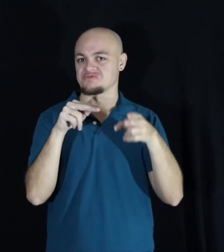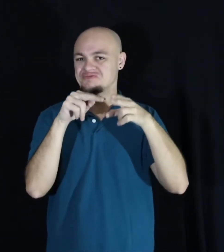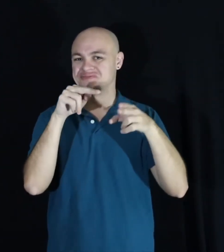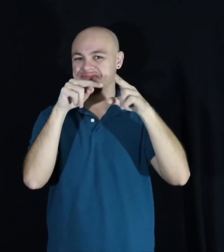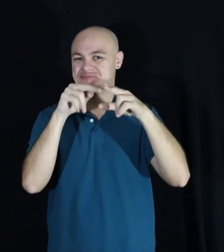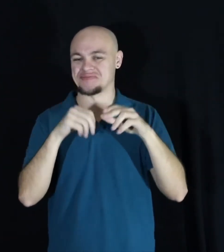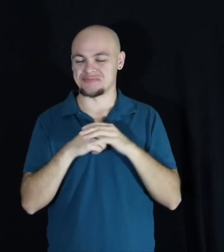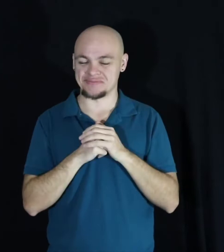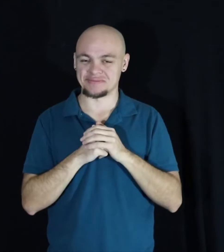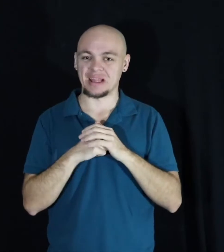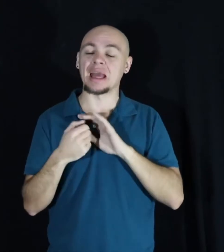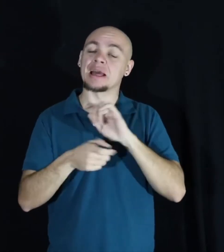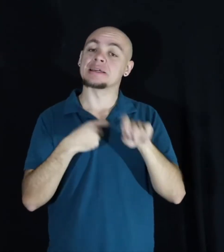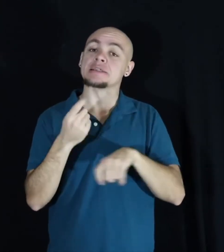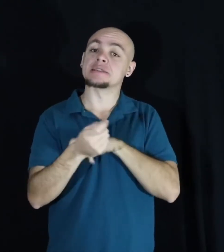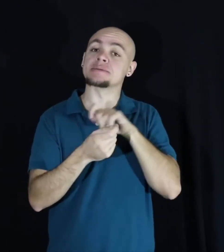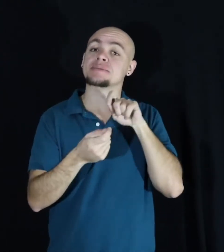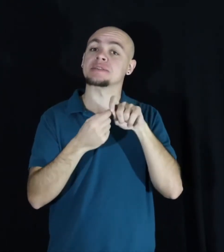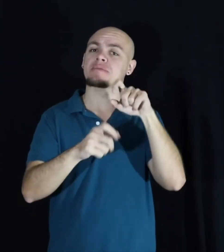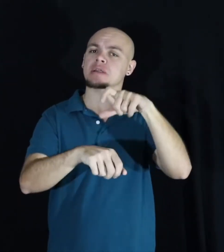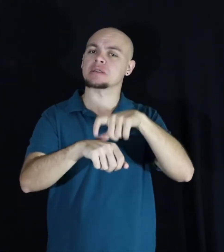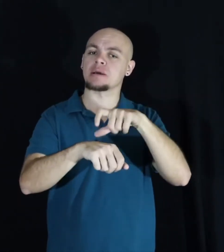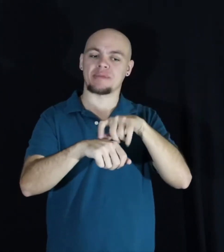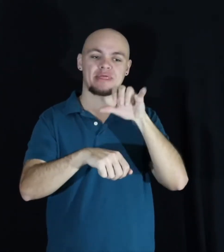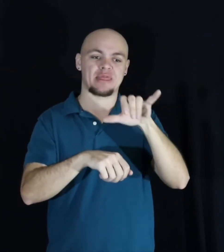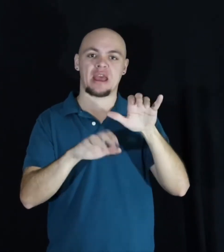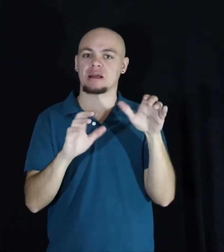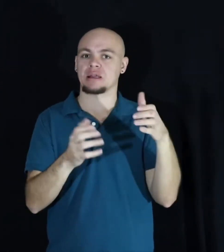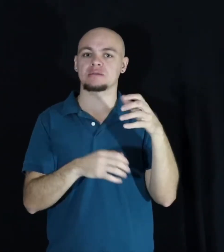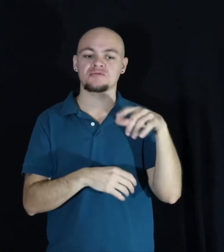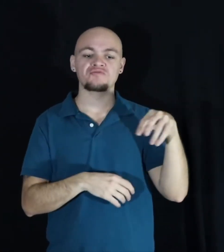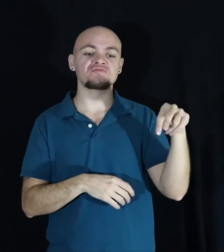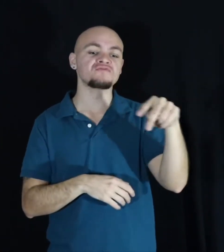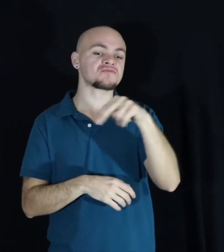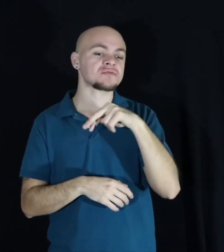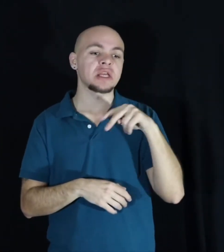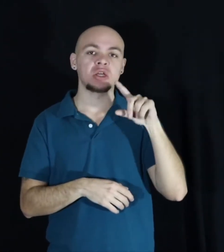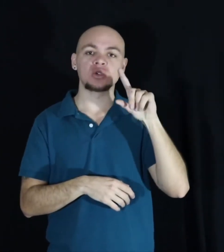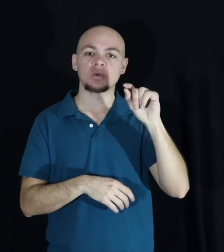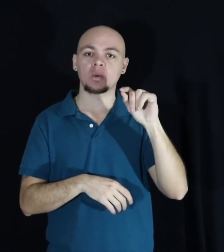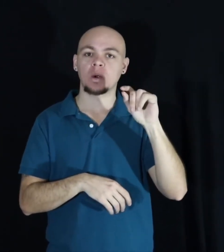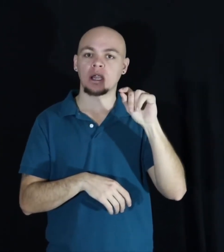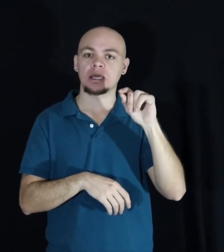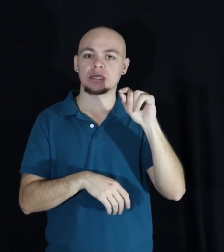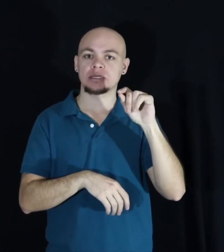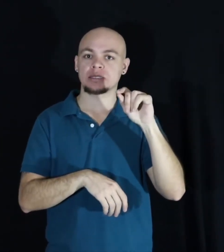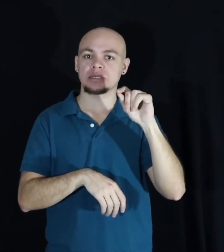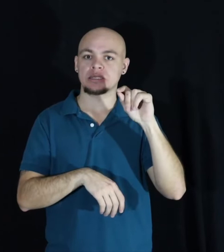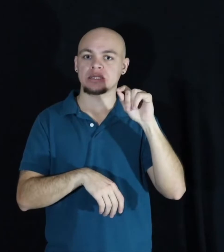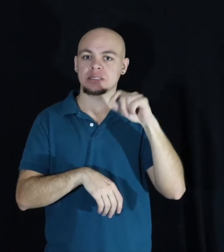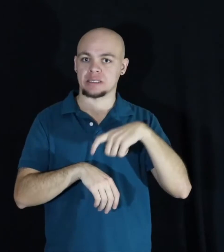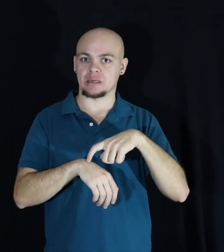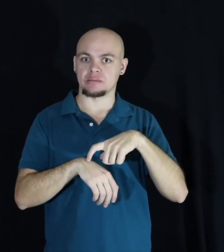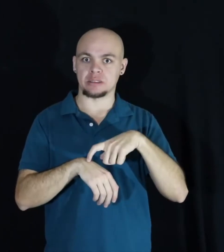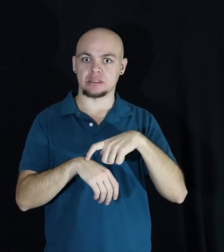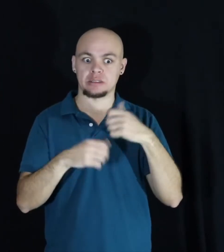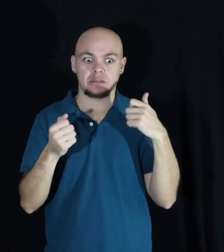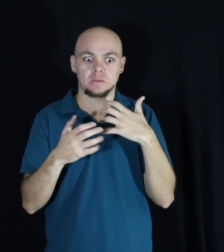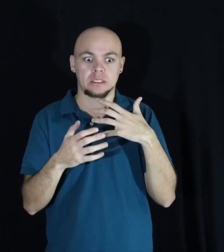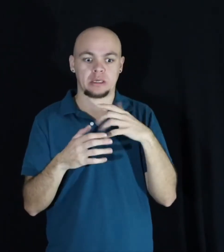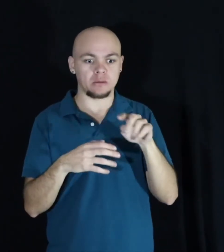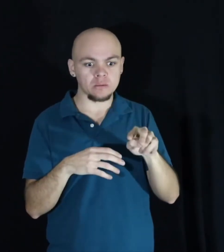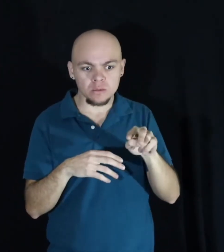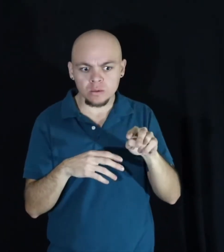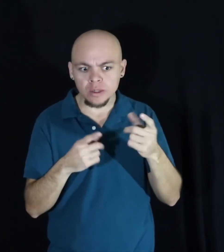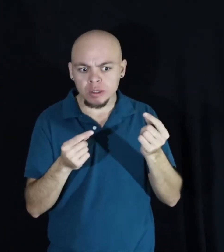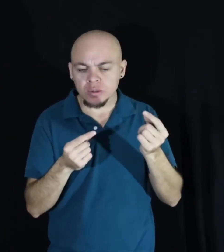I remember a particular time where I swear I circled that classroom 20 times, too scared to dive in and see what the students were up to. The